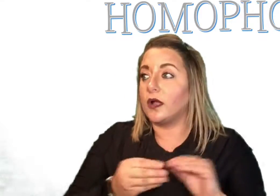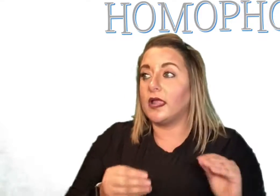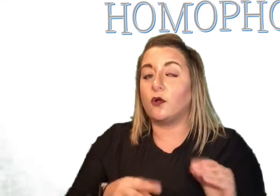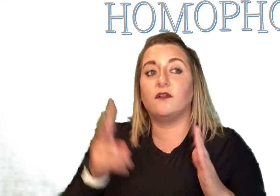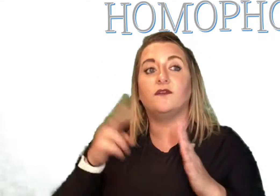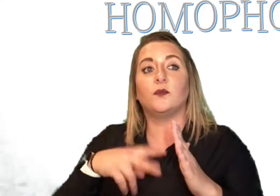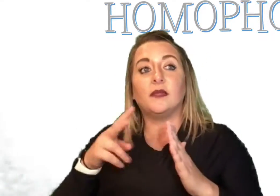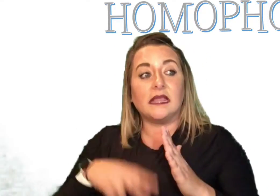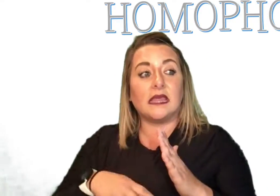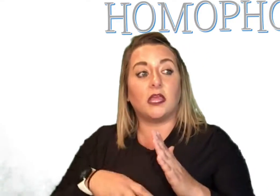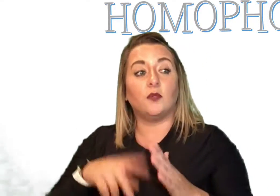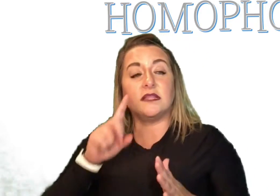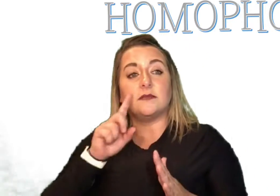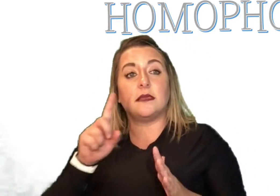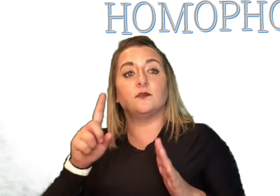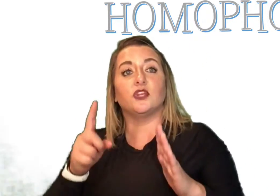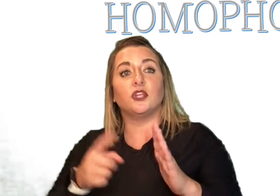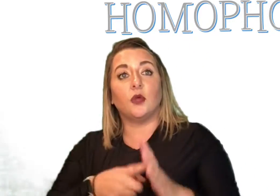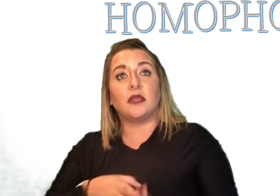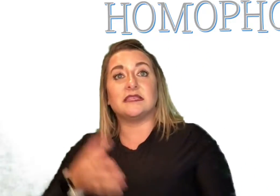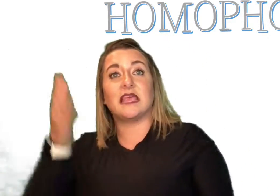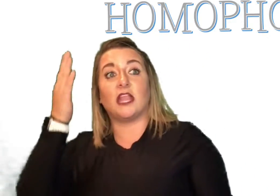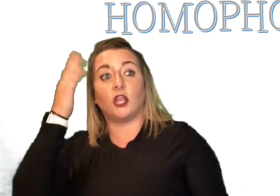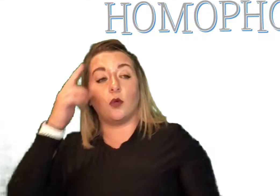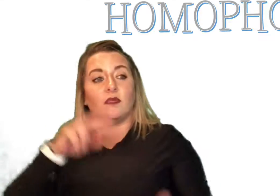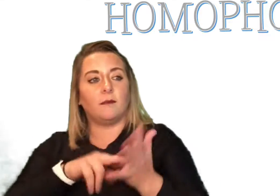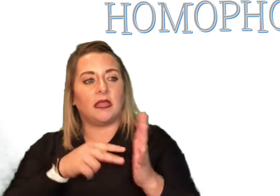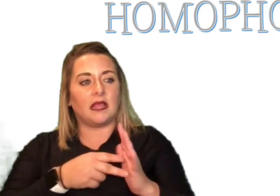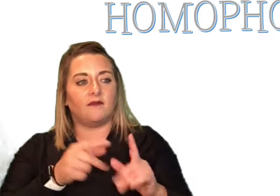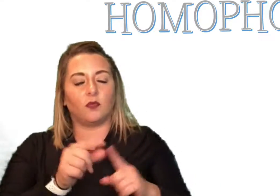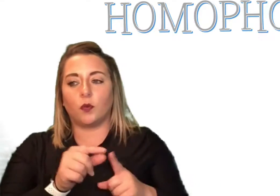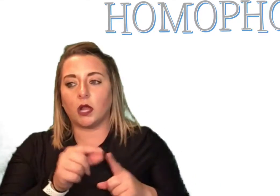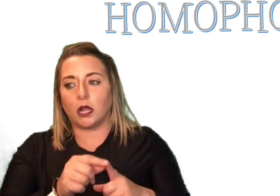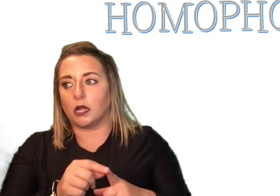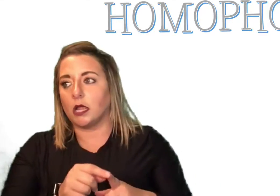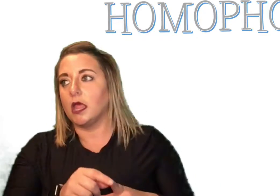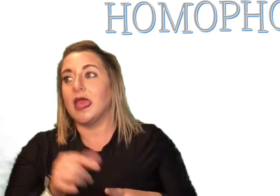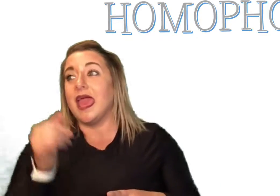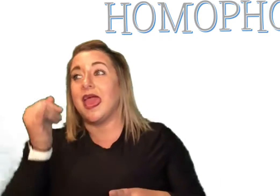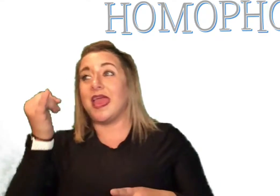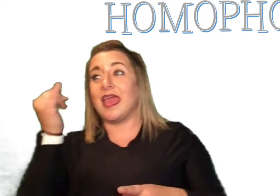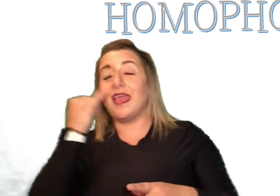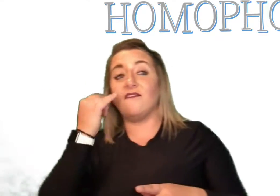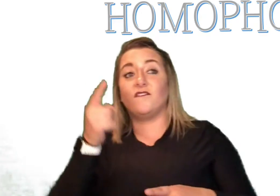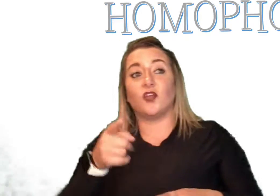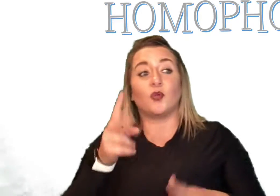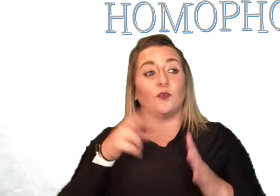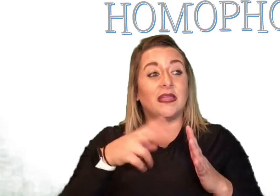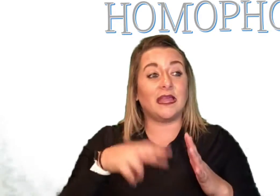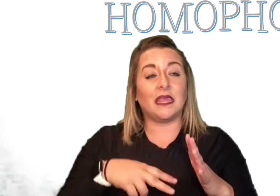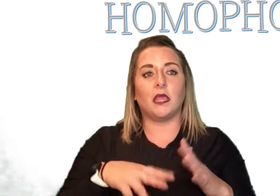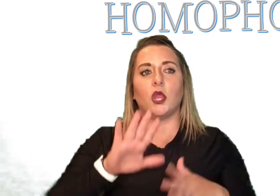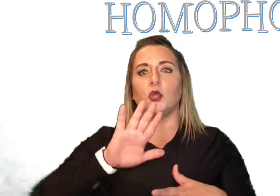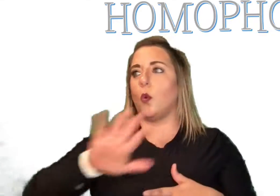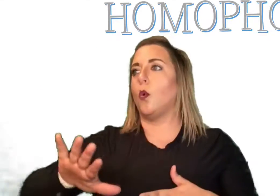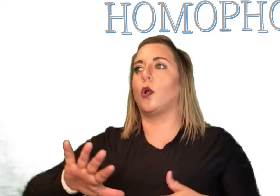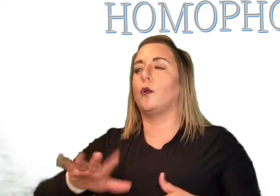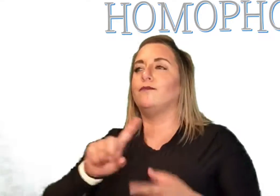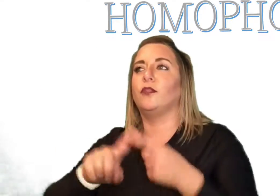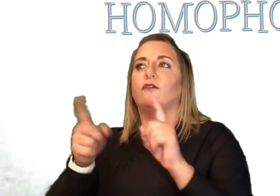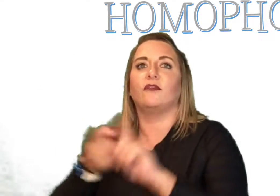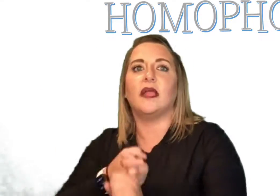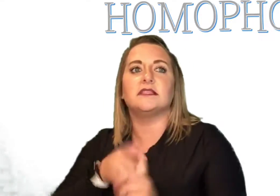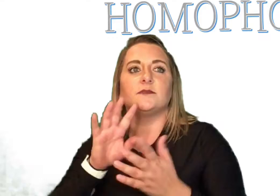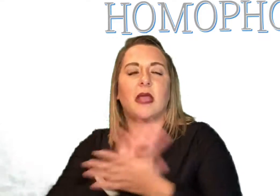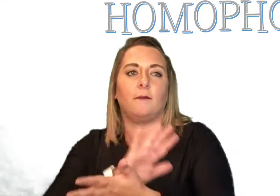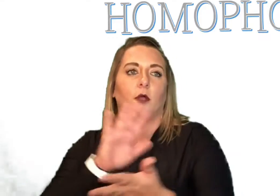a story or if you're reading, you need to be able to notice and know the meaning of the word. If you're reading